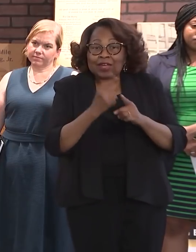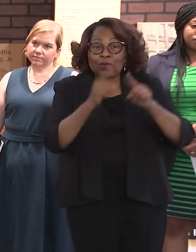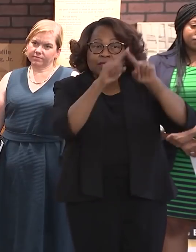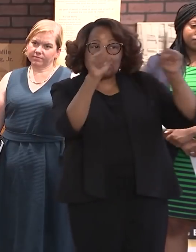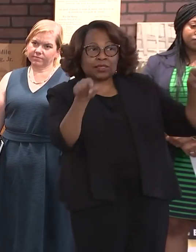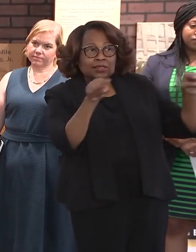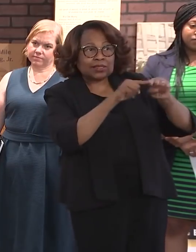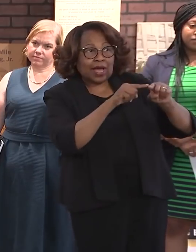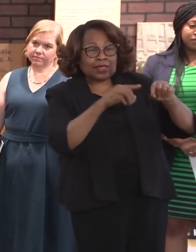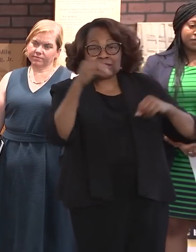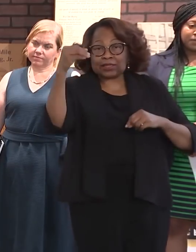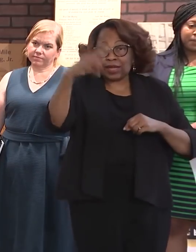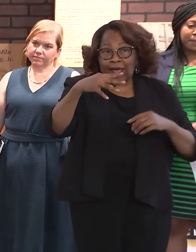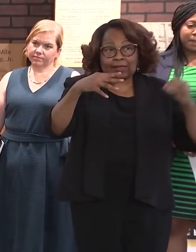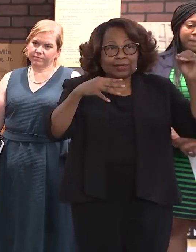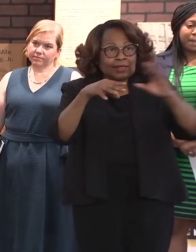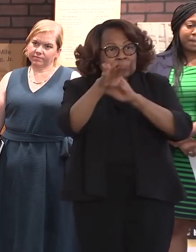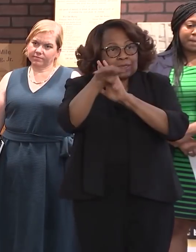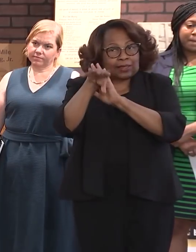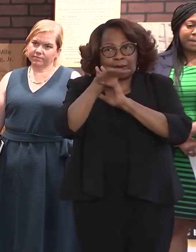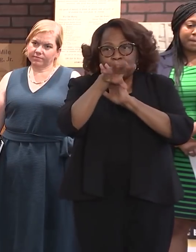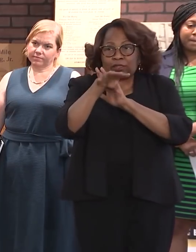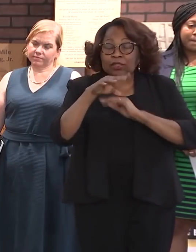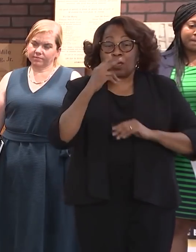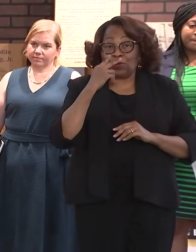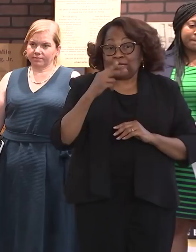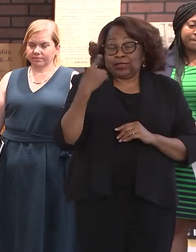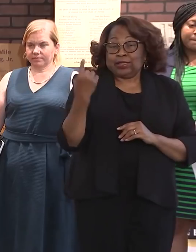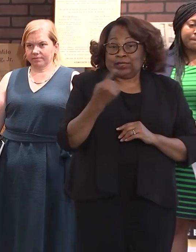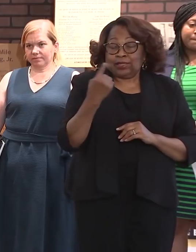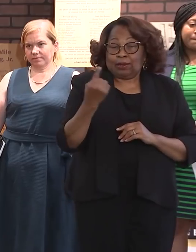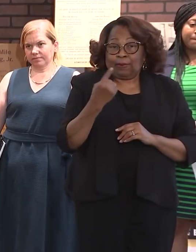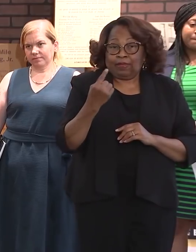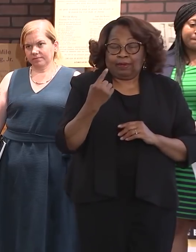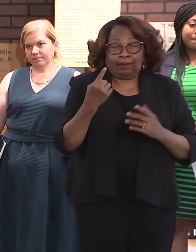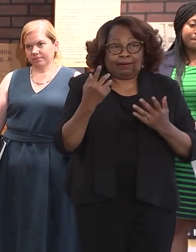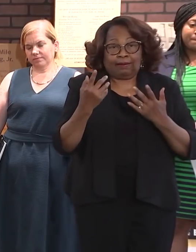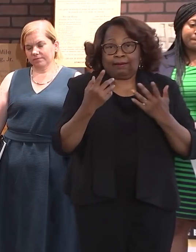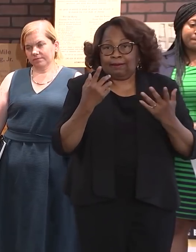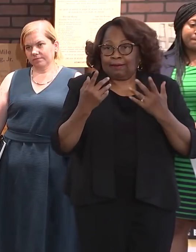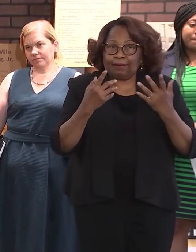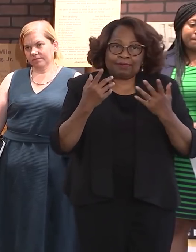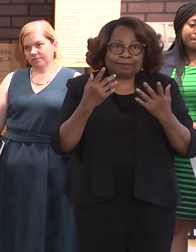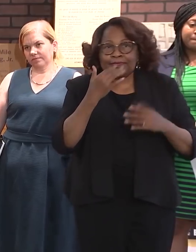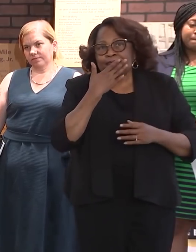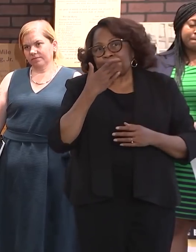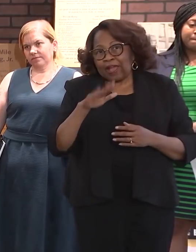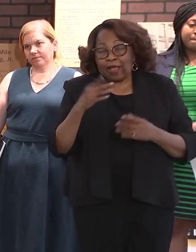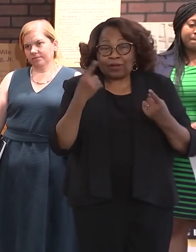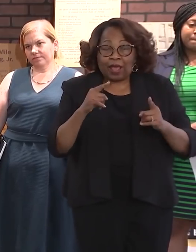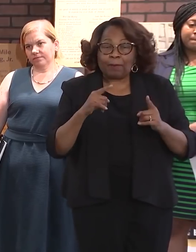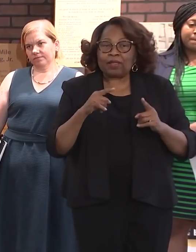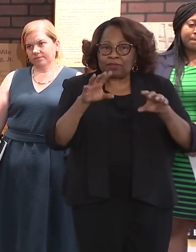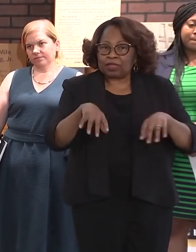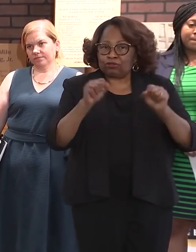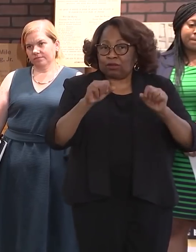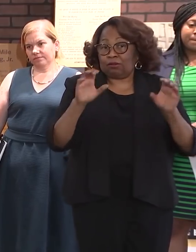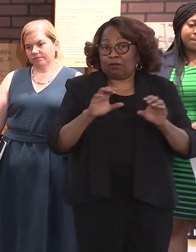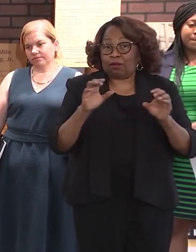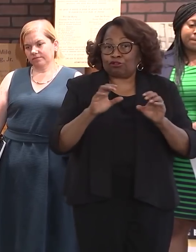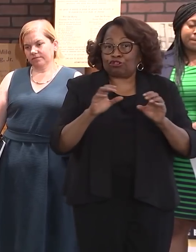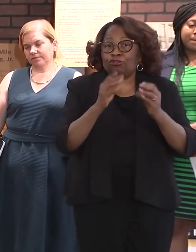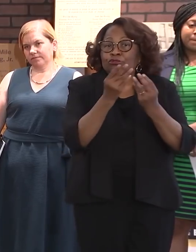signage, lighting, and cameras, and when they see that something untoward might happen, that they're taking steps